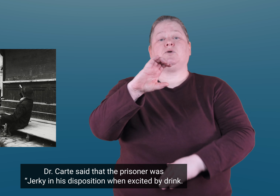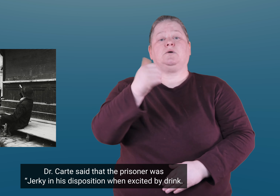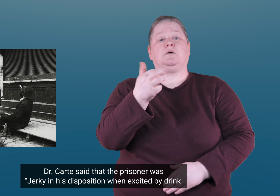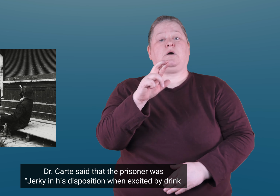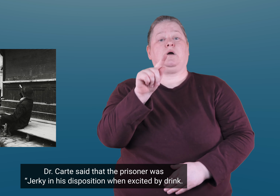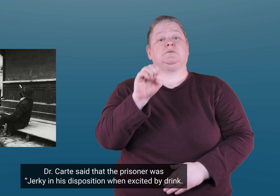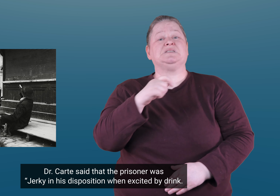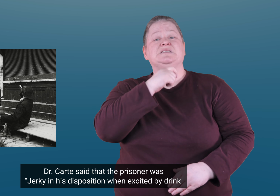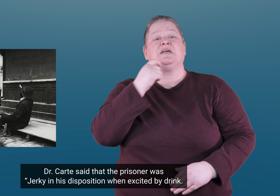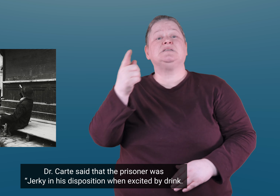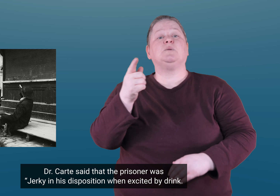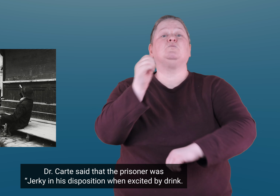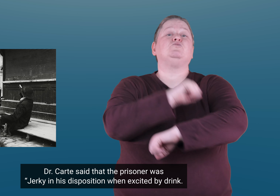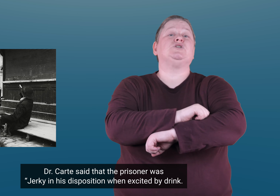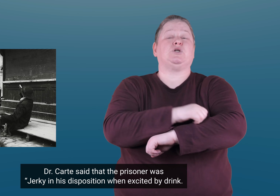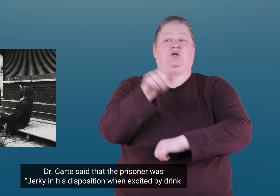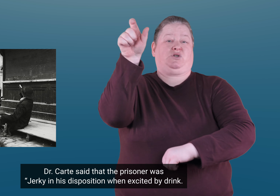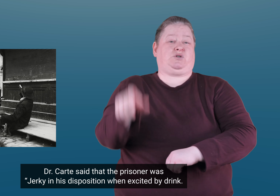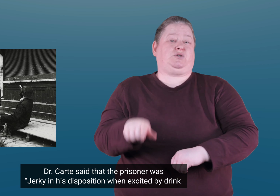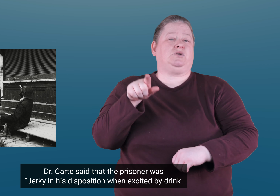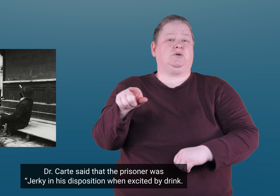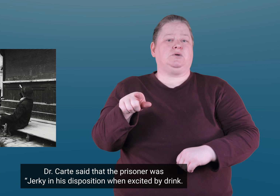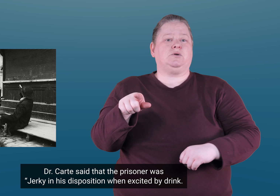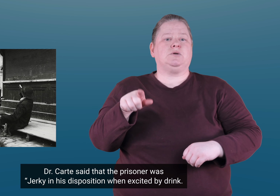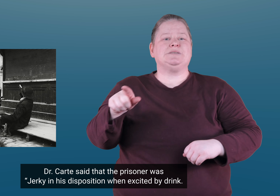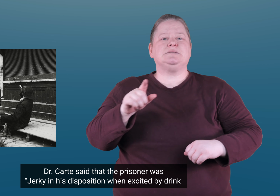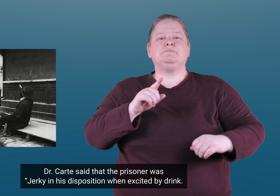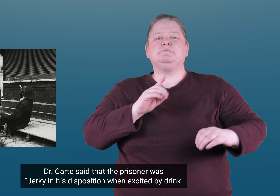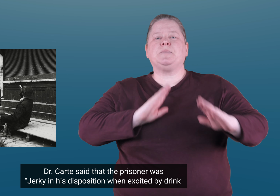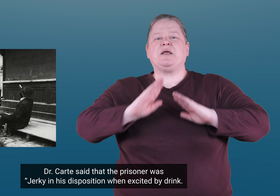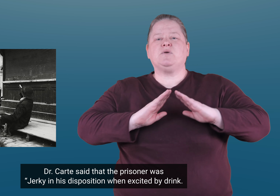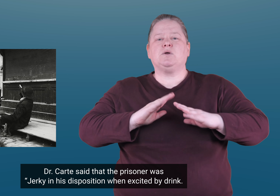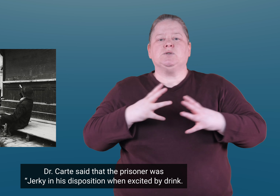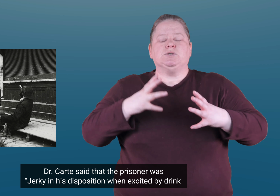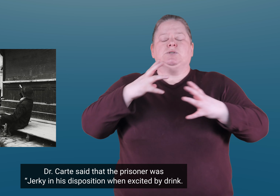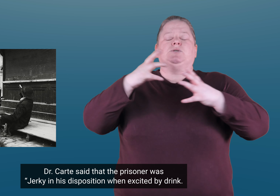Dr. Cart said that the prisoner was jerky in his disposition